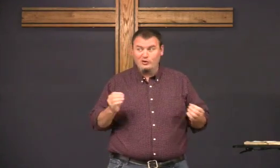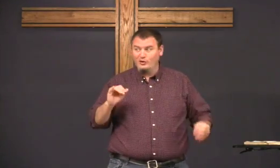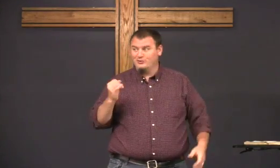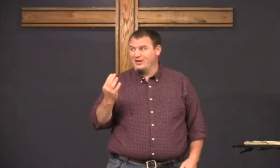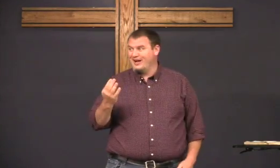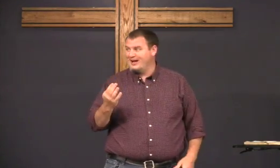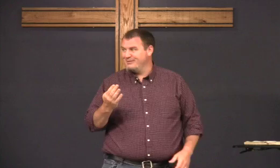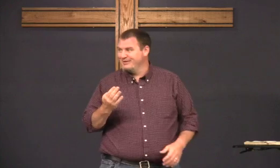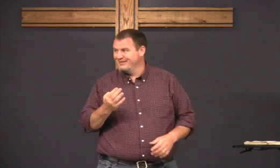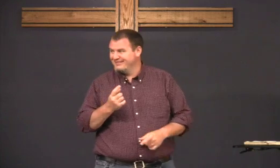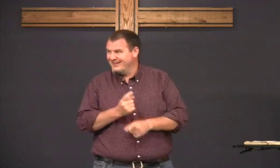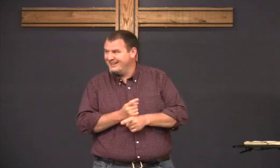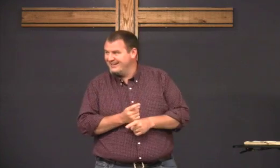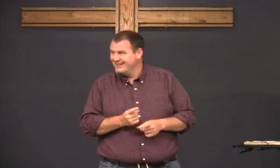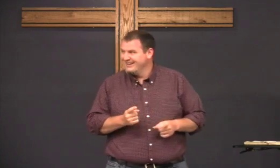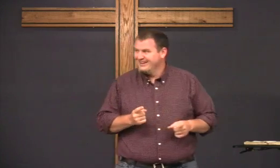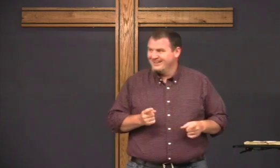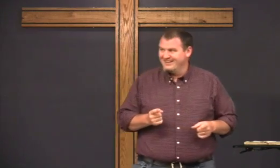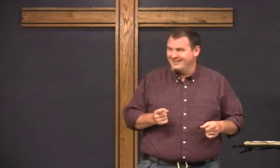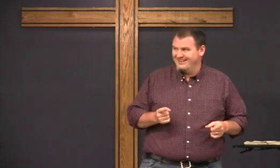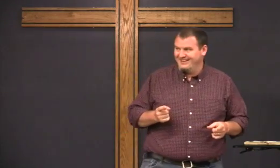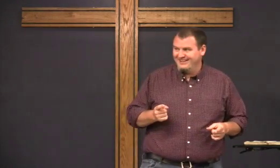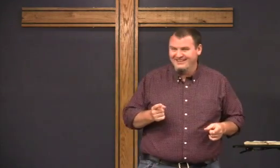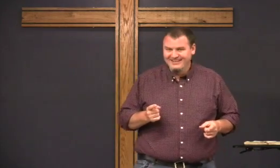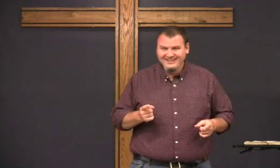No job, right?